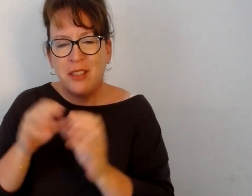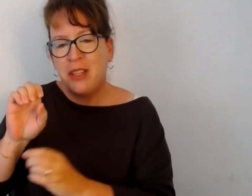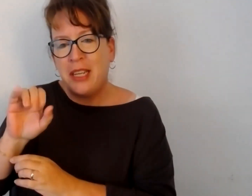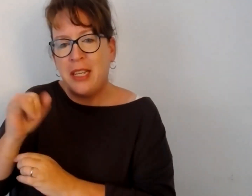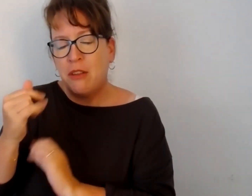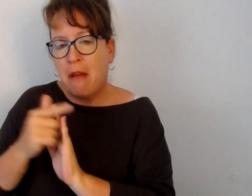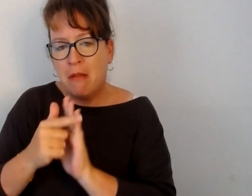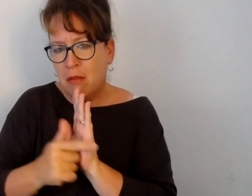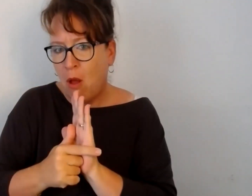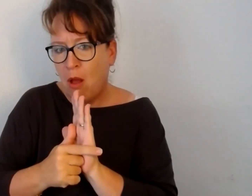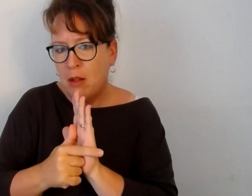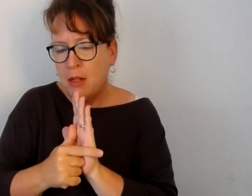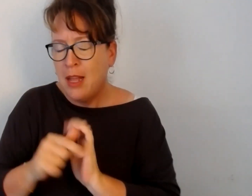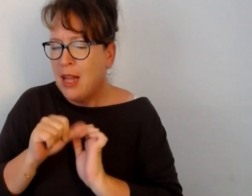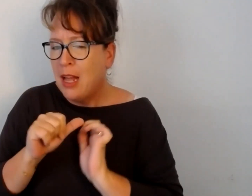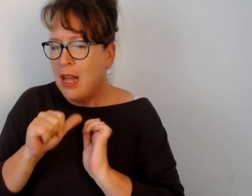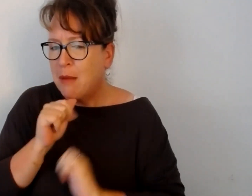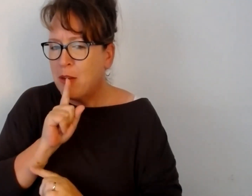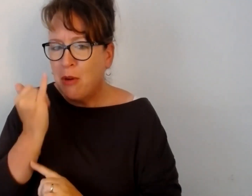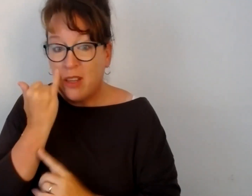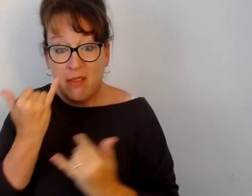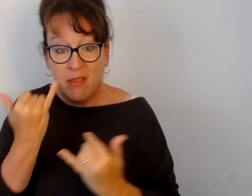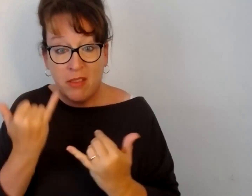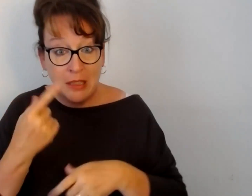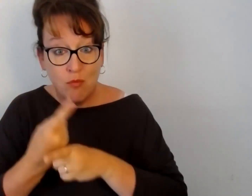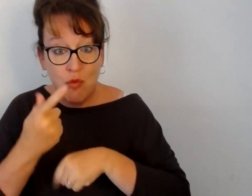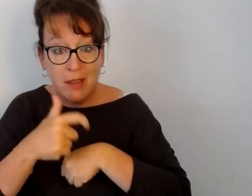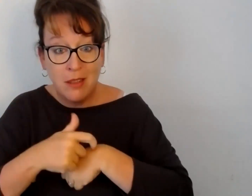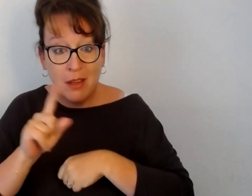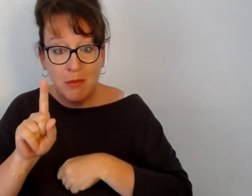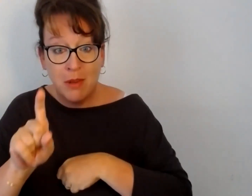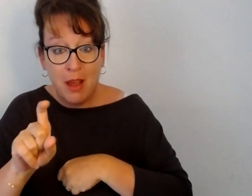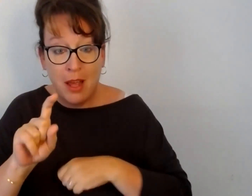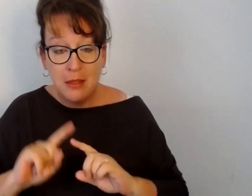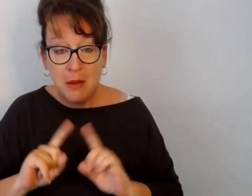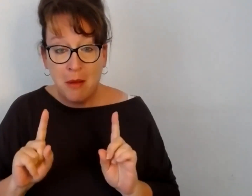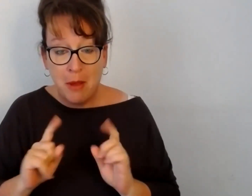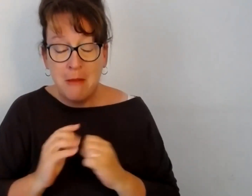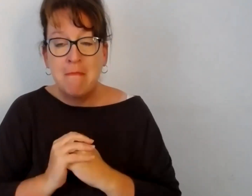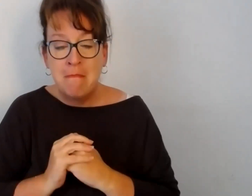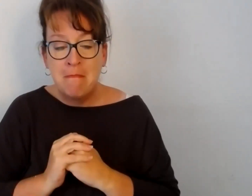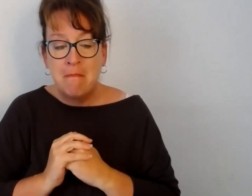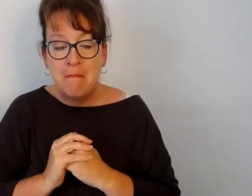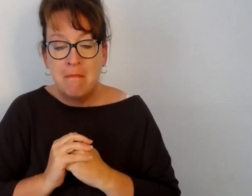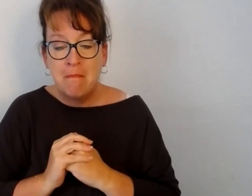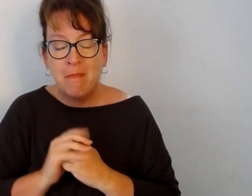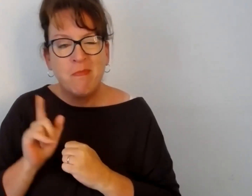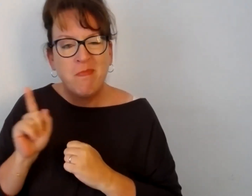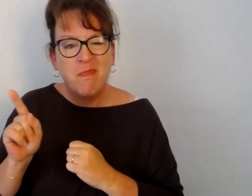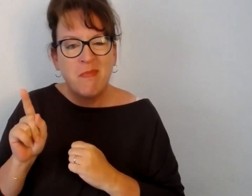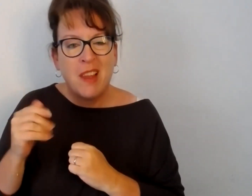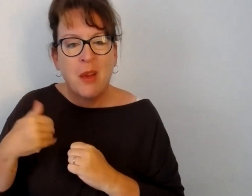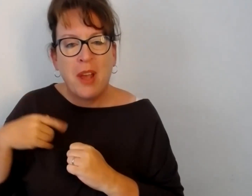sure if this is the right space for it, but there is a plant that's trying to